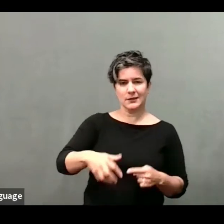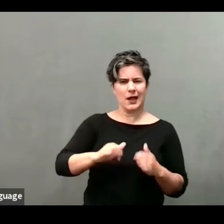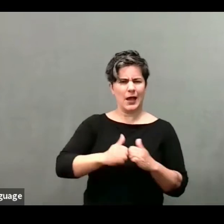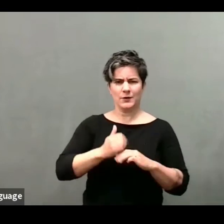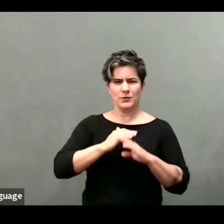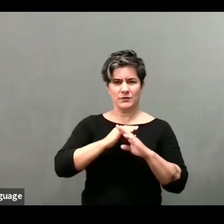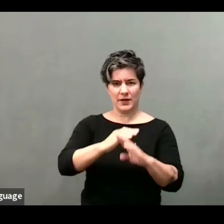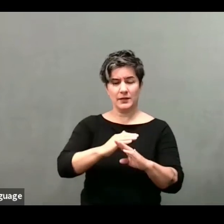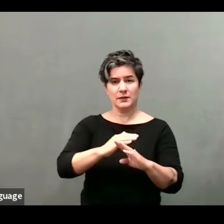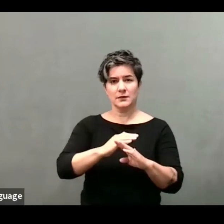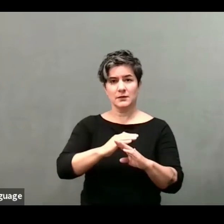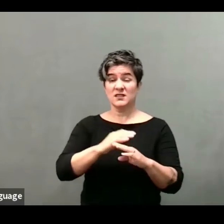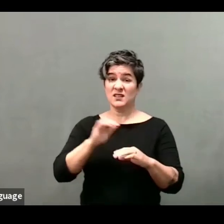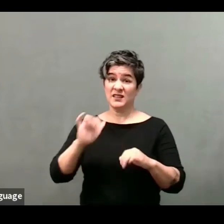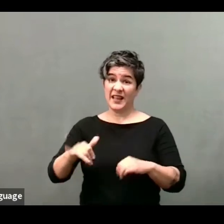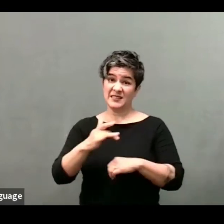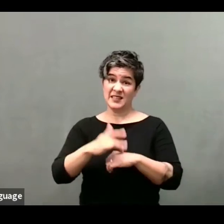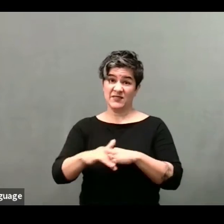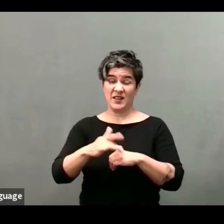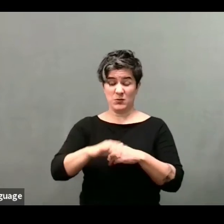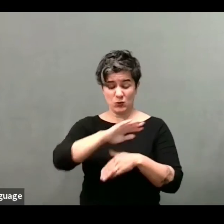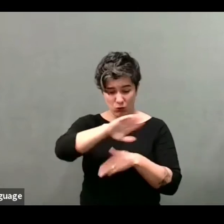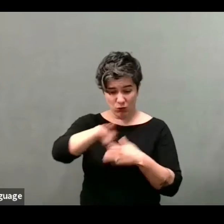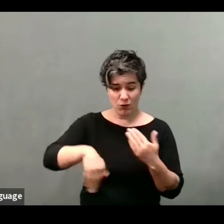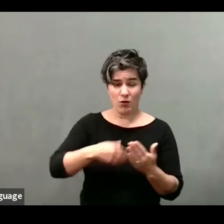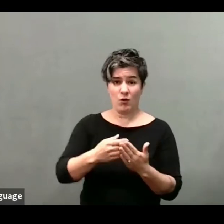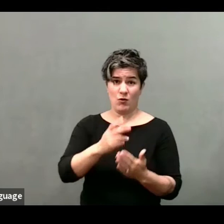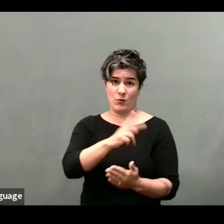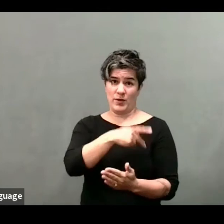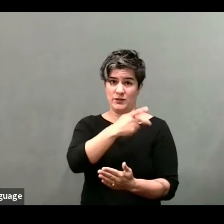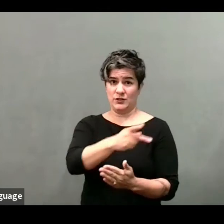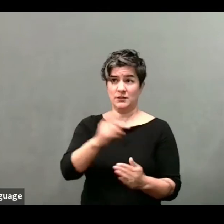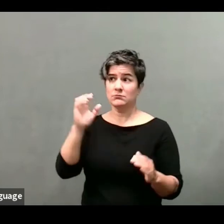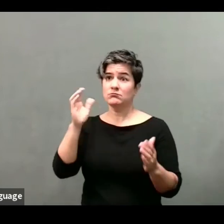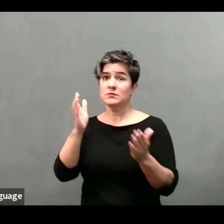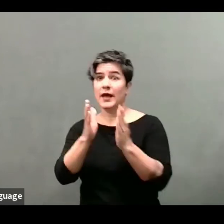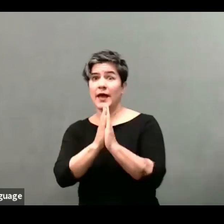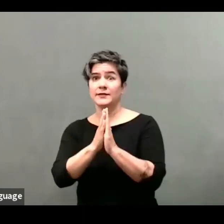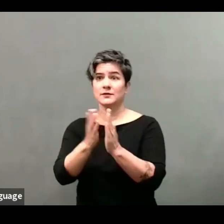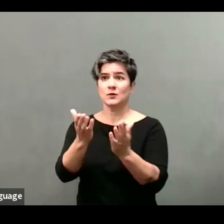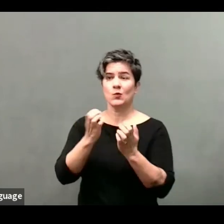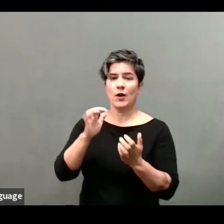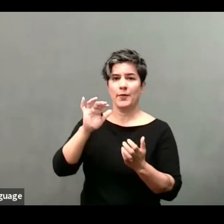pregnancy, that's something that is available to all patients who are seeking healthcare.